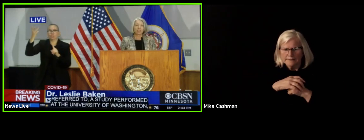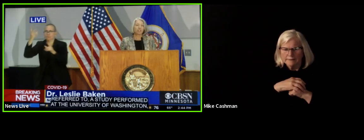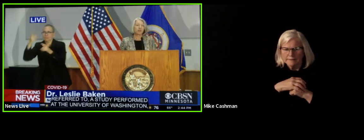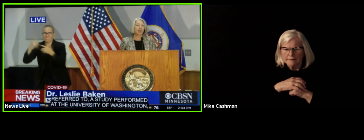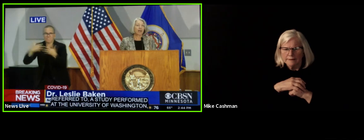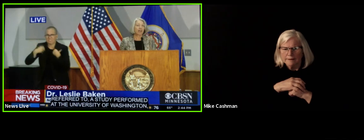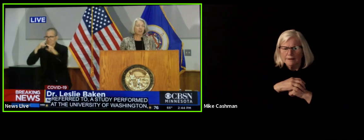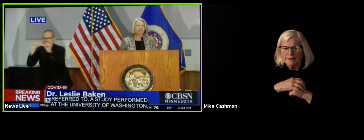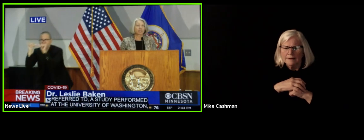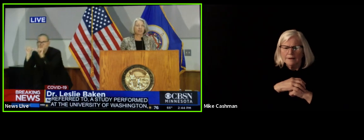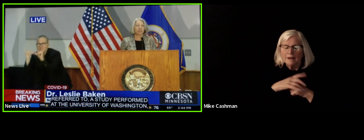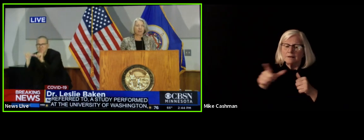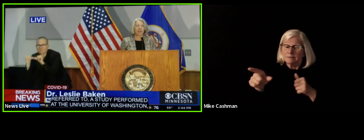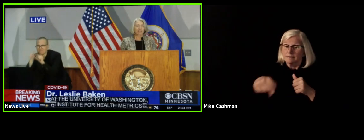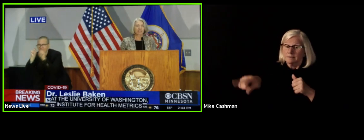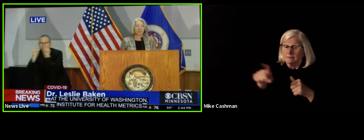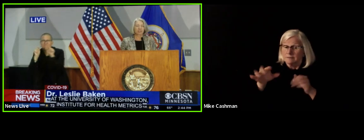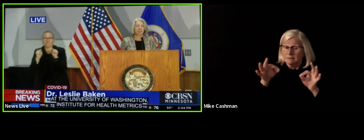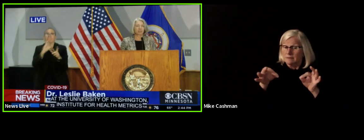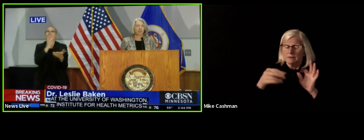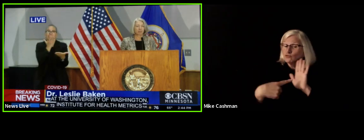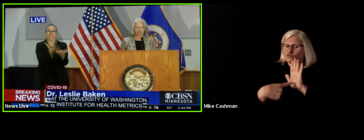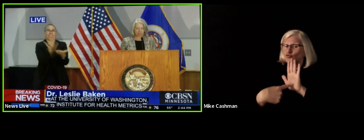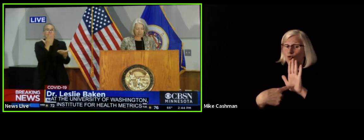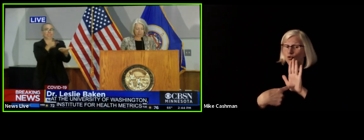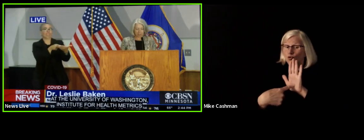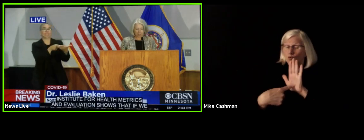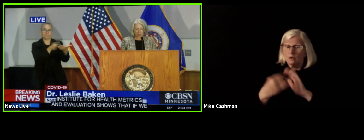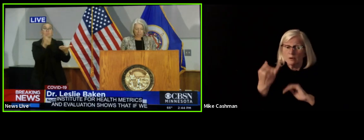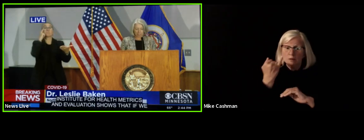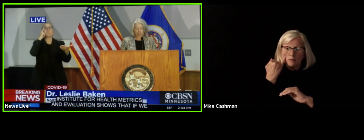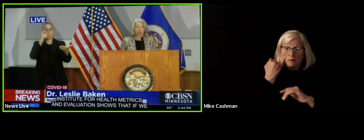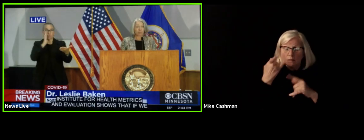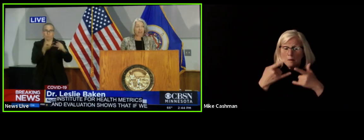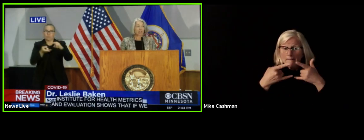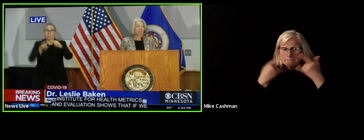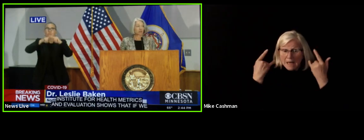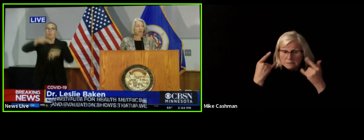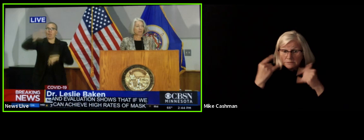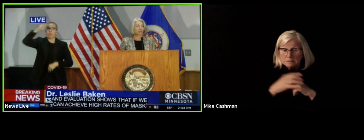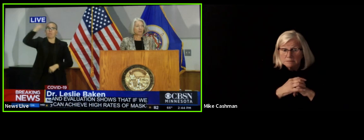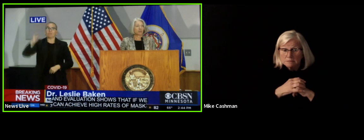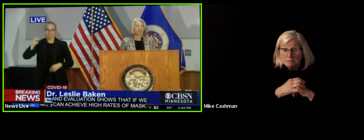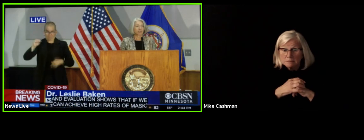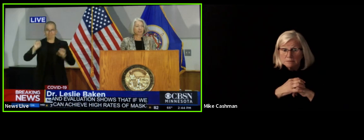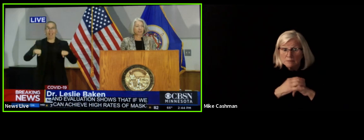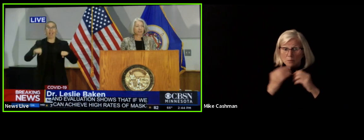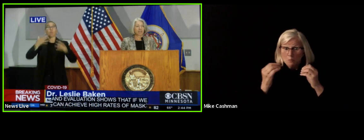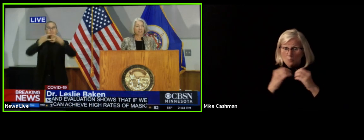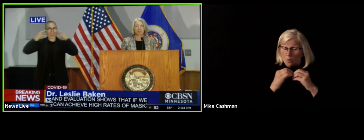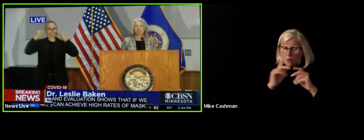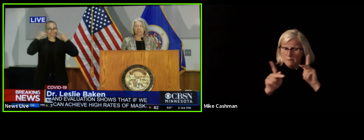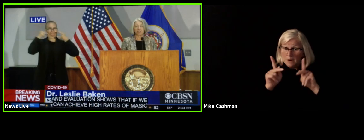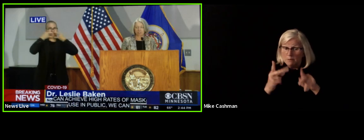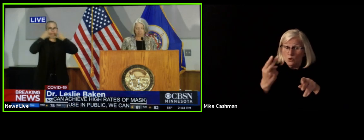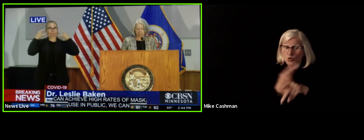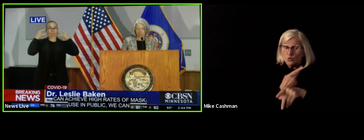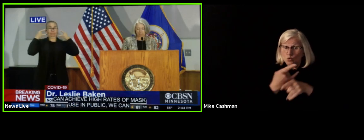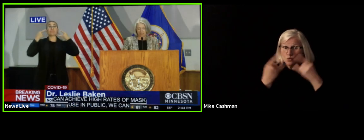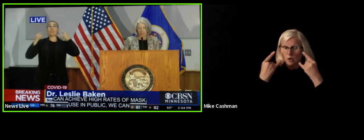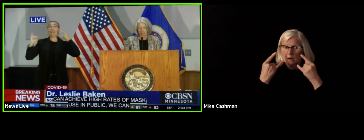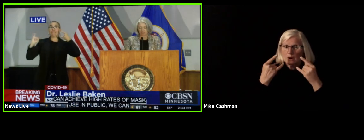can achieve high rates of mask use in public, we can dramatically drop new infections, hospitalizations, and